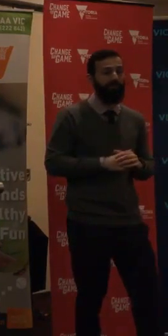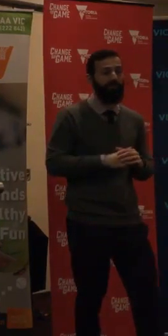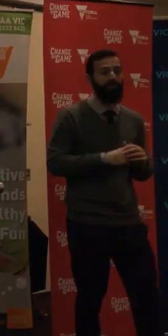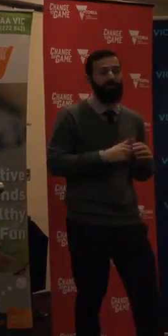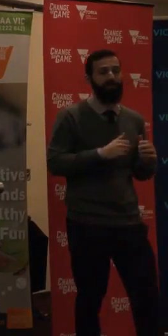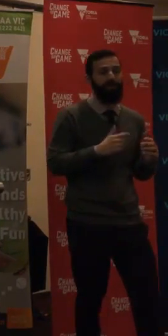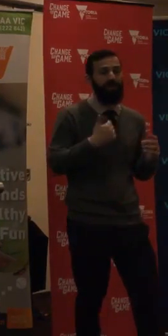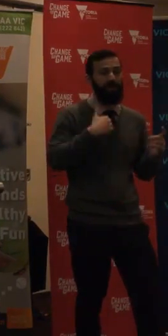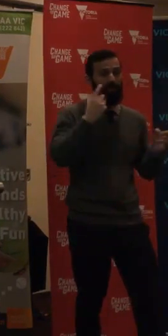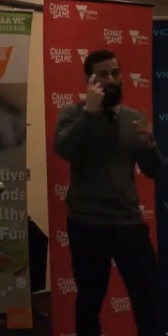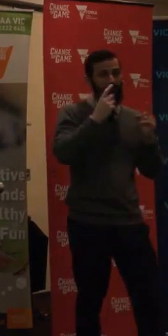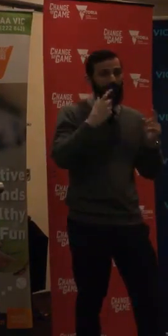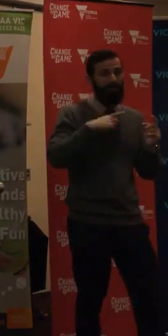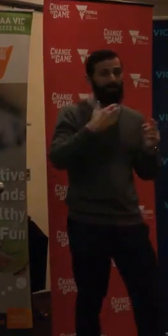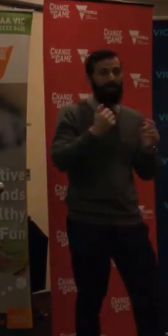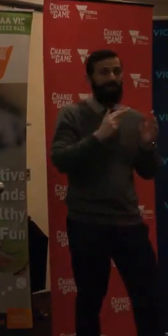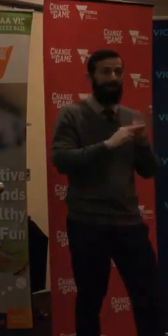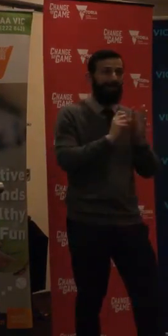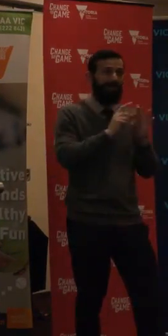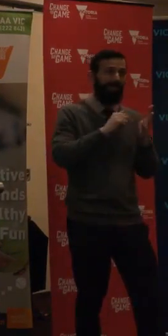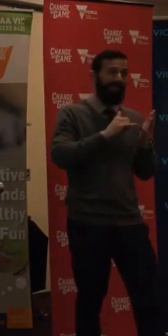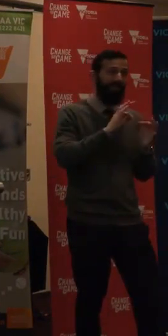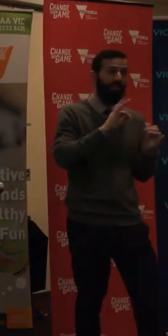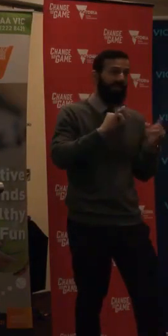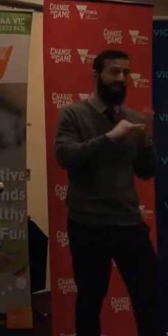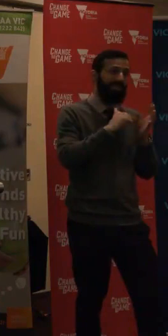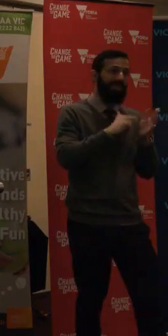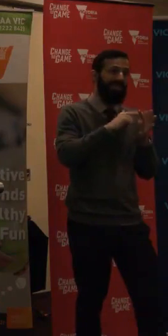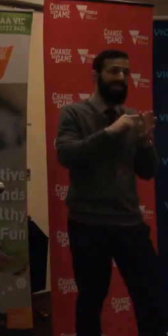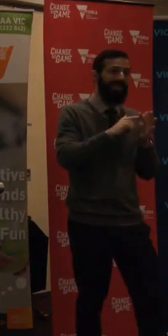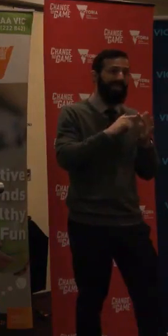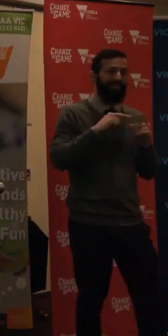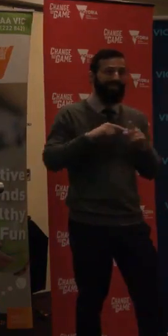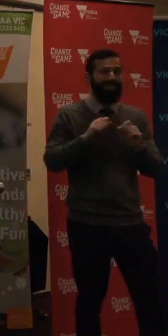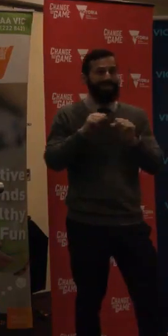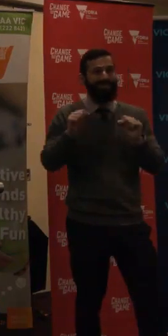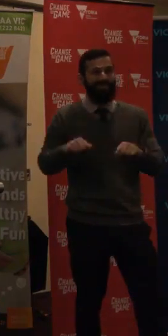And we wonder why we've got the NDIS and not the state-based systems. Well, that's a big reason.